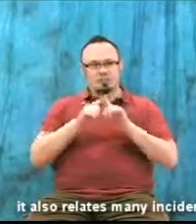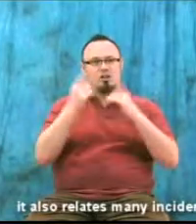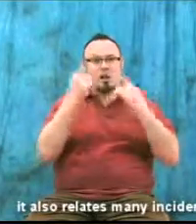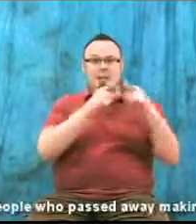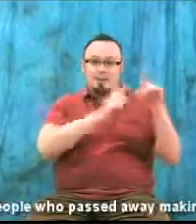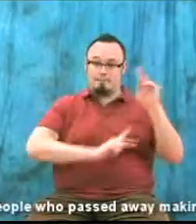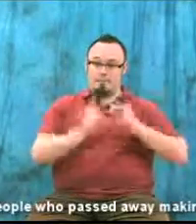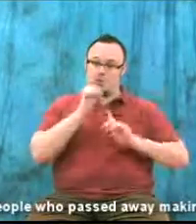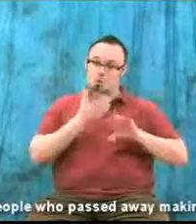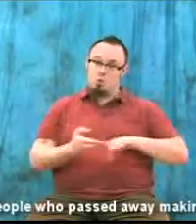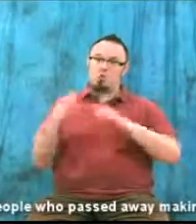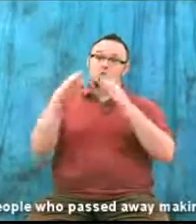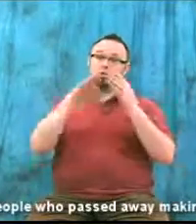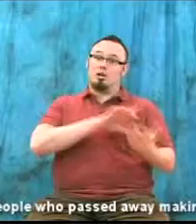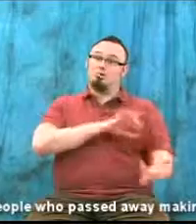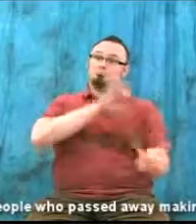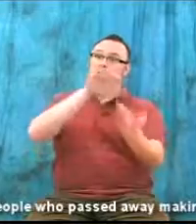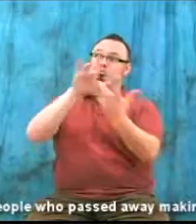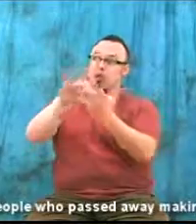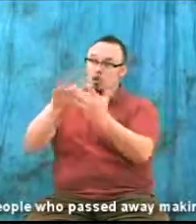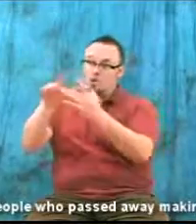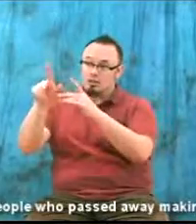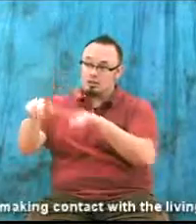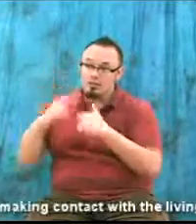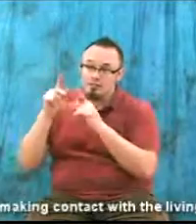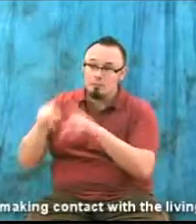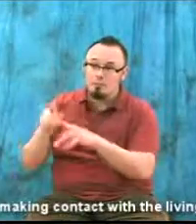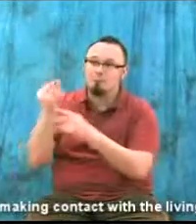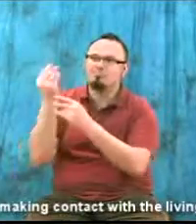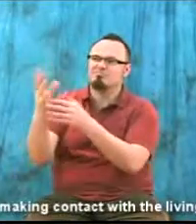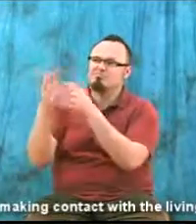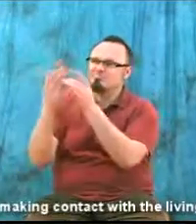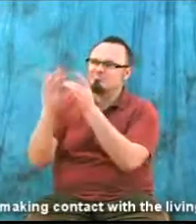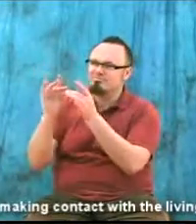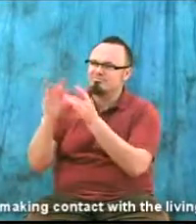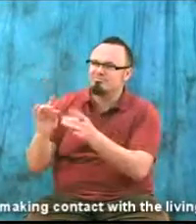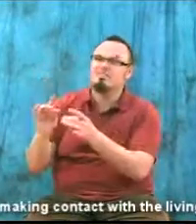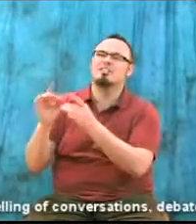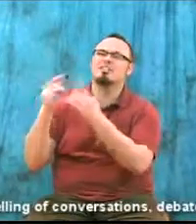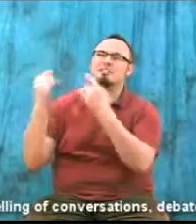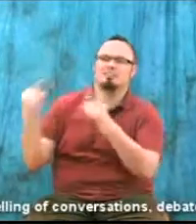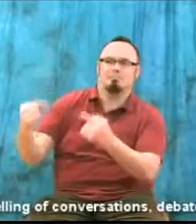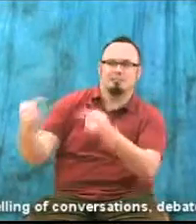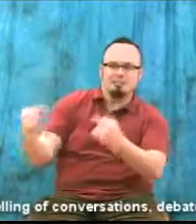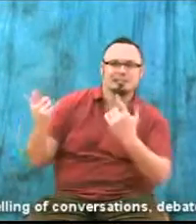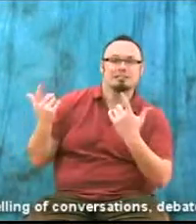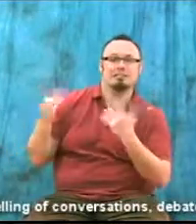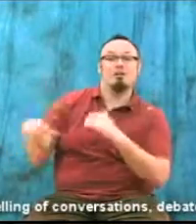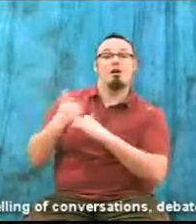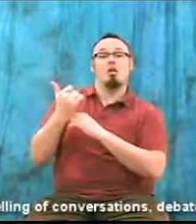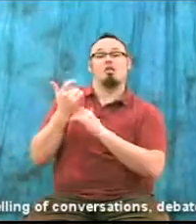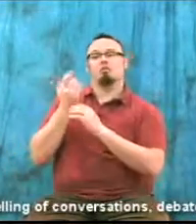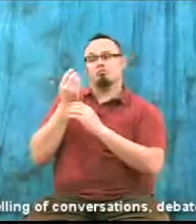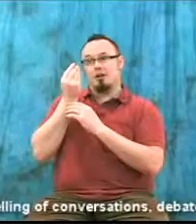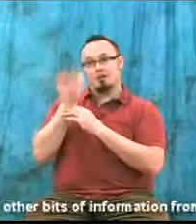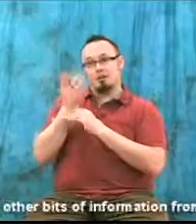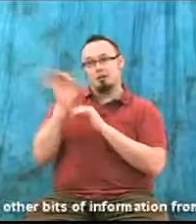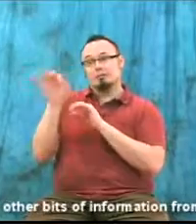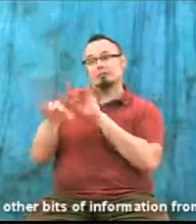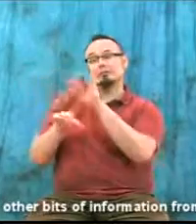people who passed away making contact with the living and telling of conversations, debates, and other bits of information from